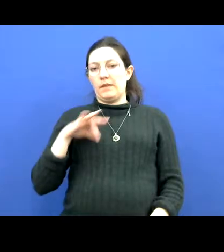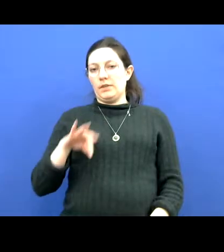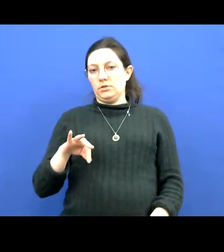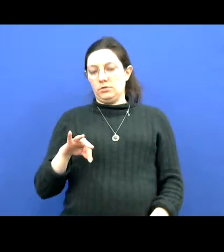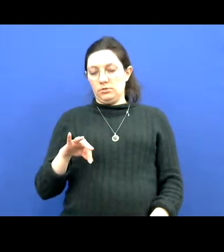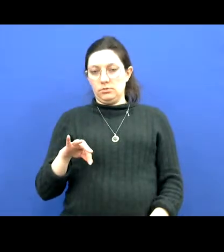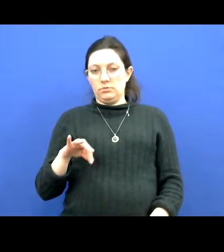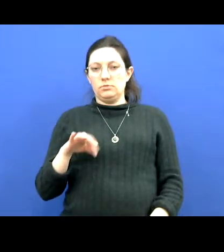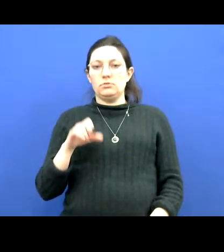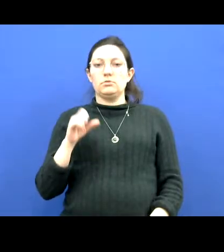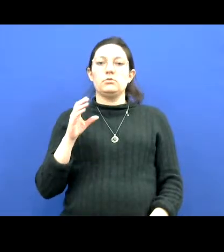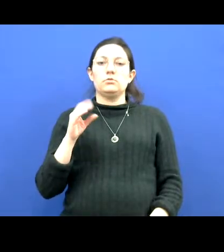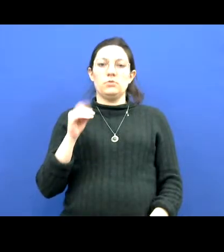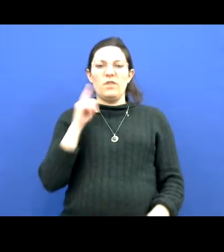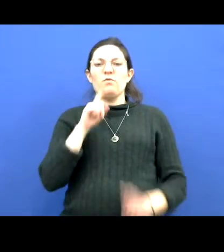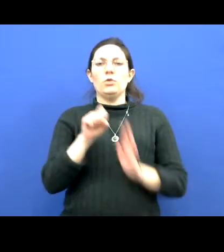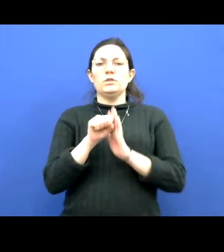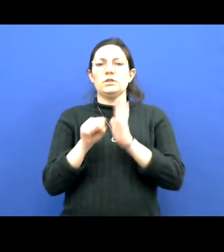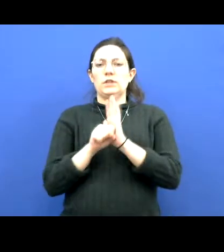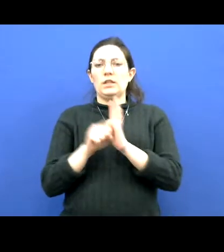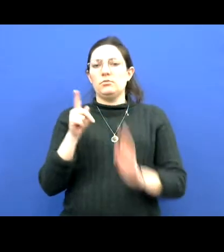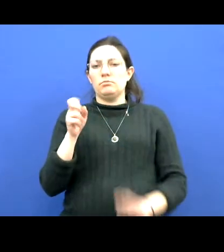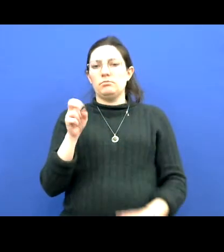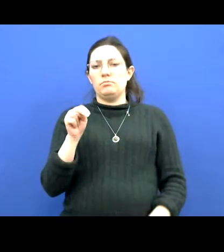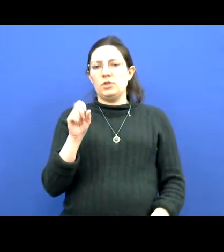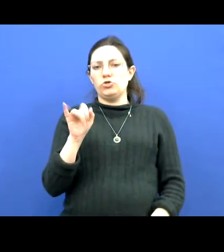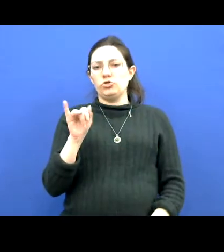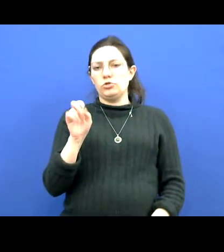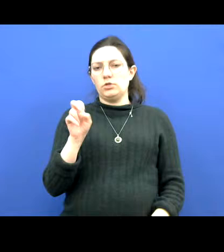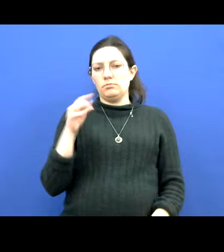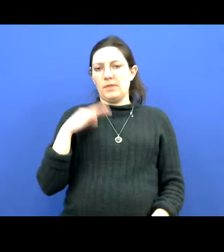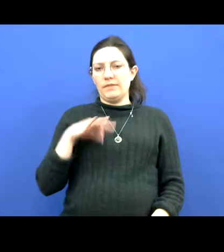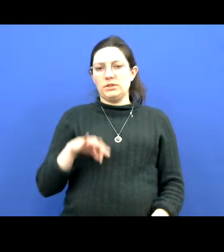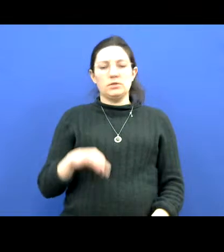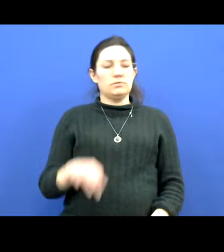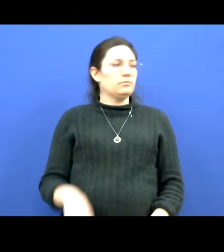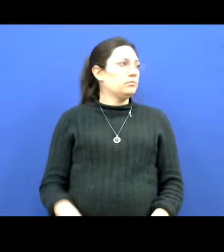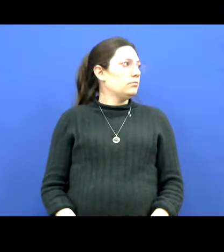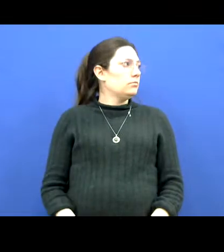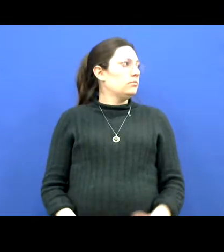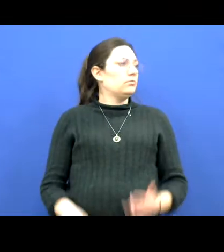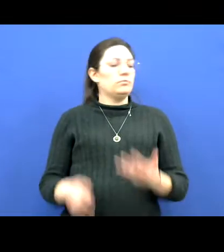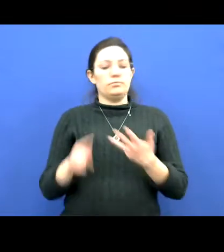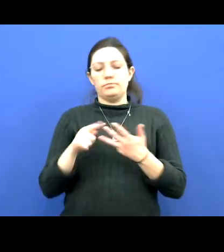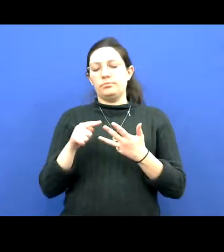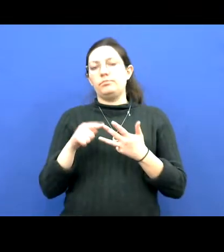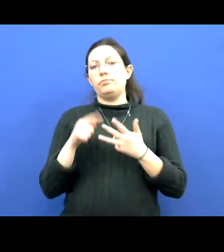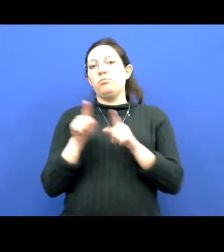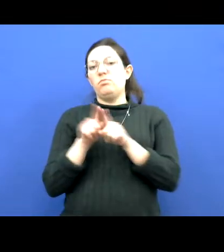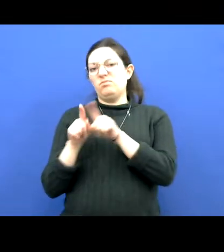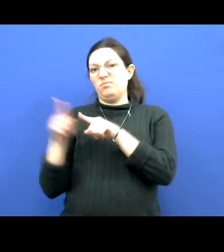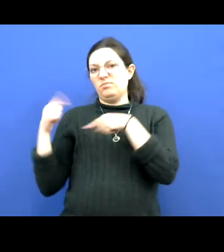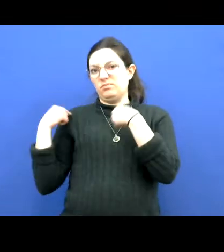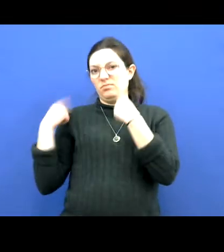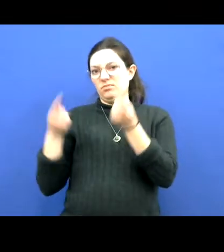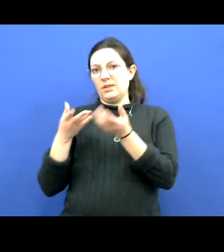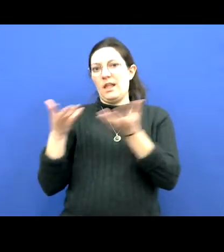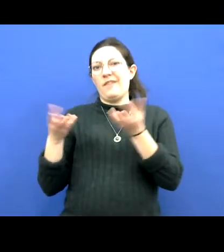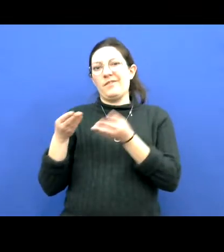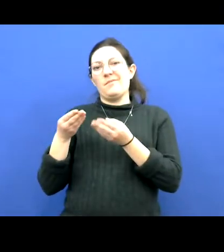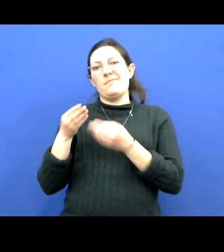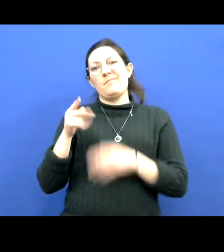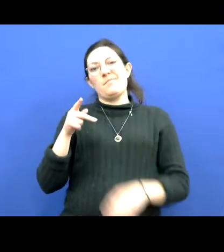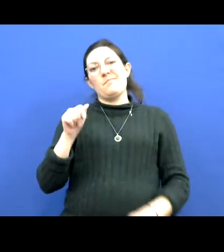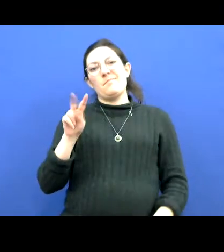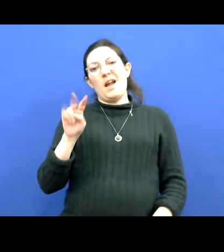everybody's for the state pension benefits. There's also been a decent amount of paving activity